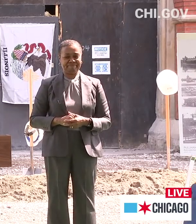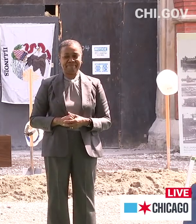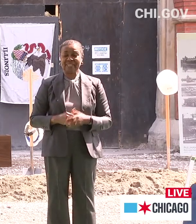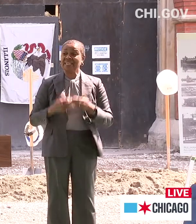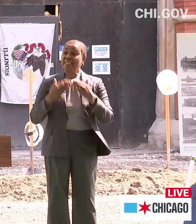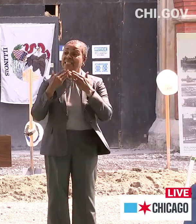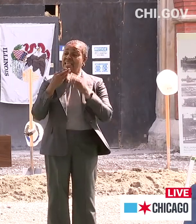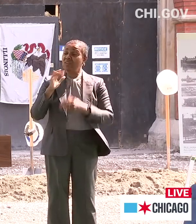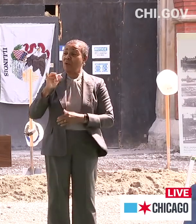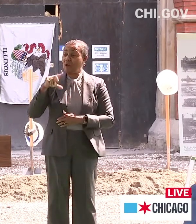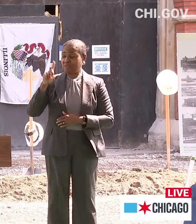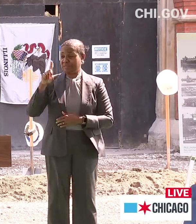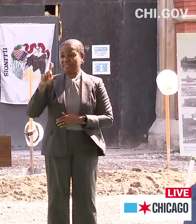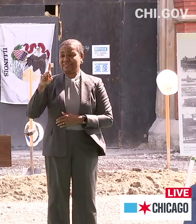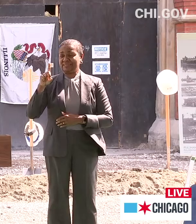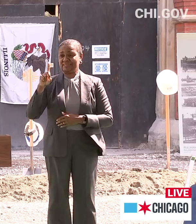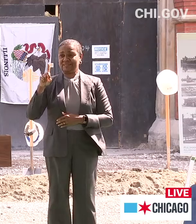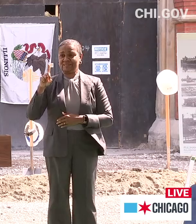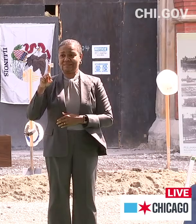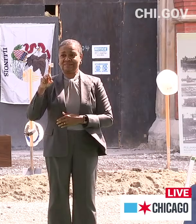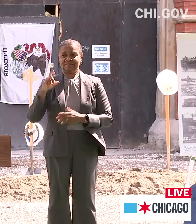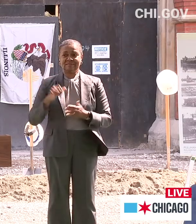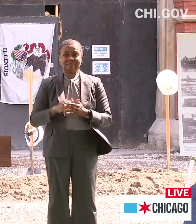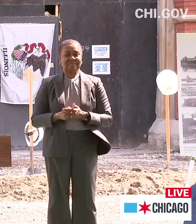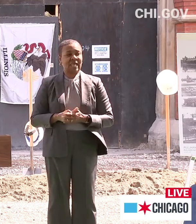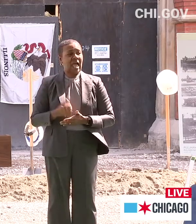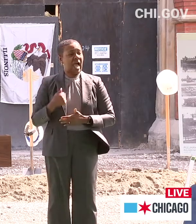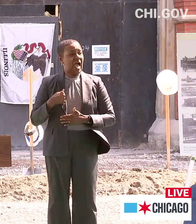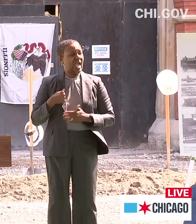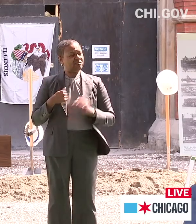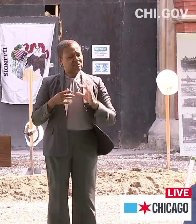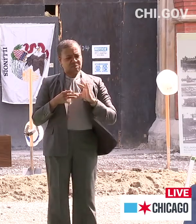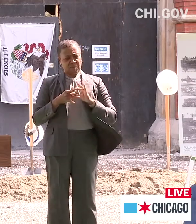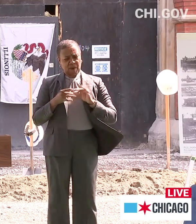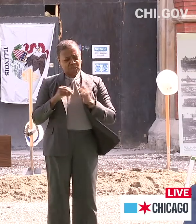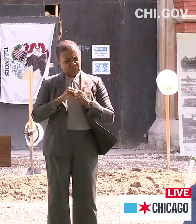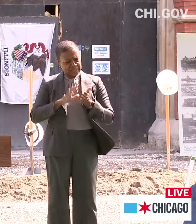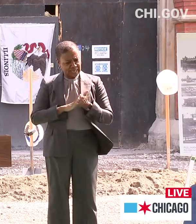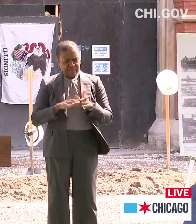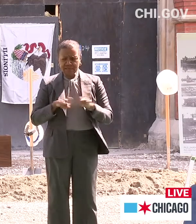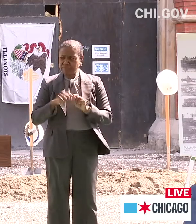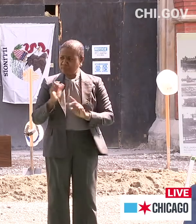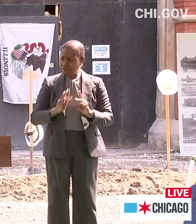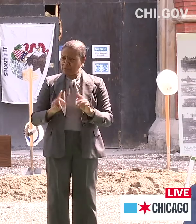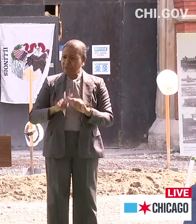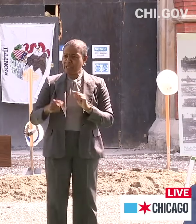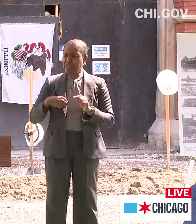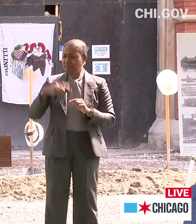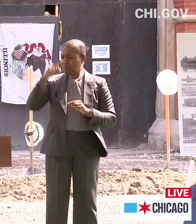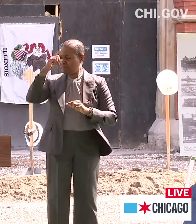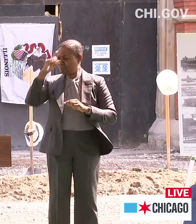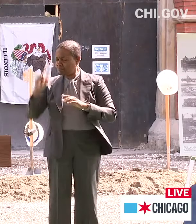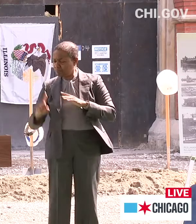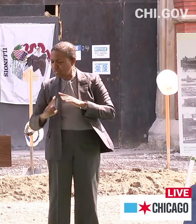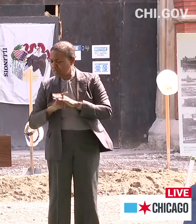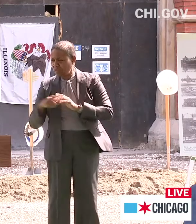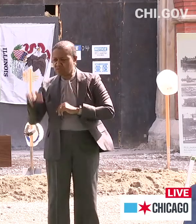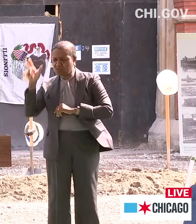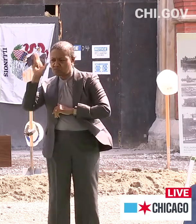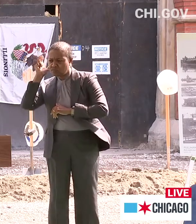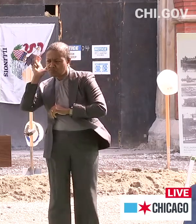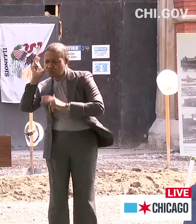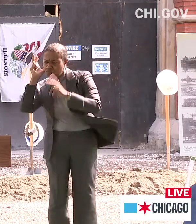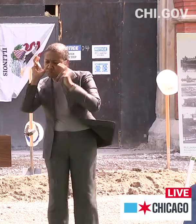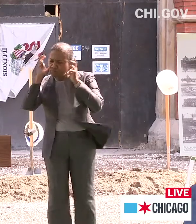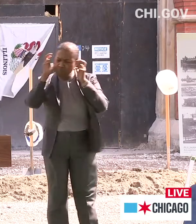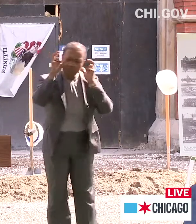Thank you, Alderman. I have some prepared remarks, as most of us did, but the thought occurred to me as I was listening to everyone